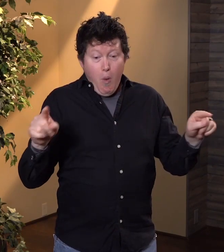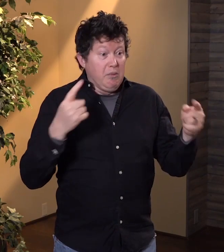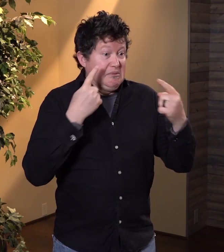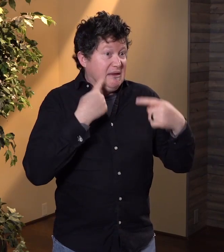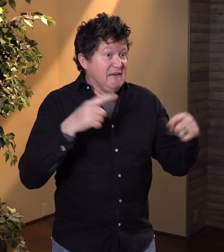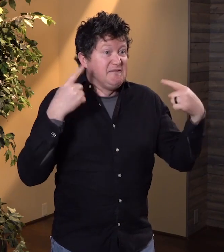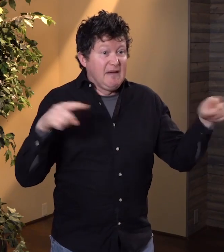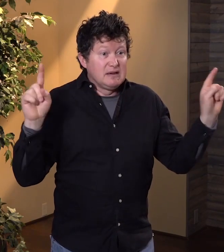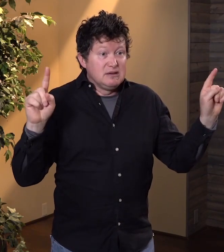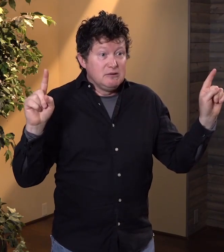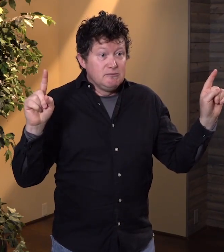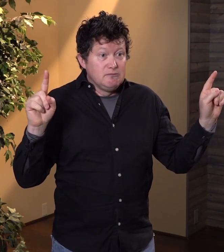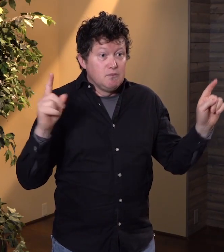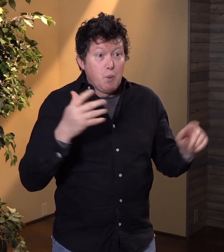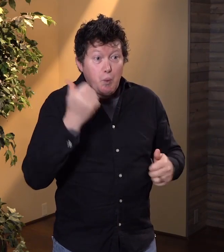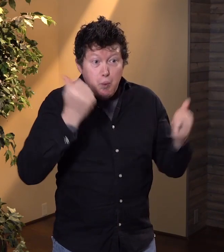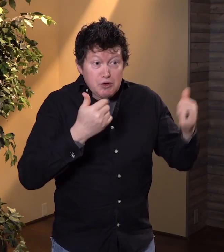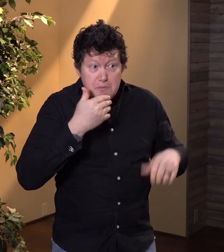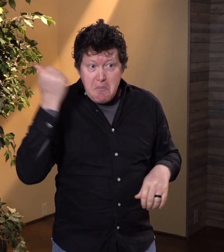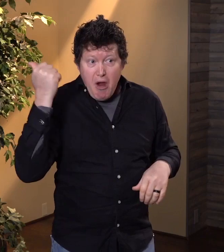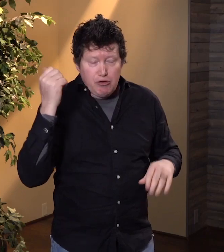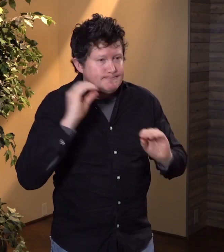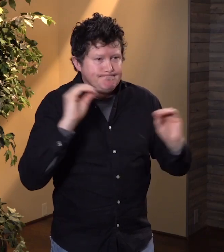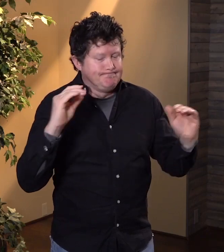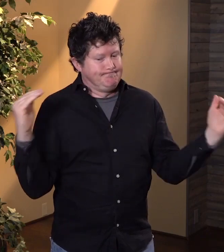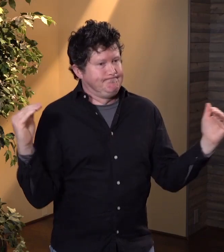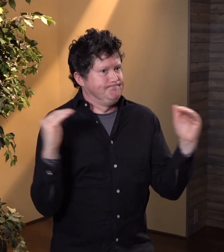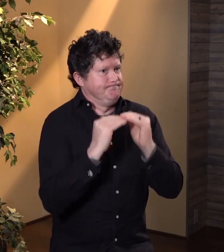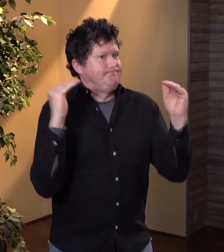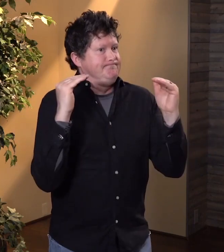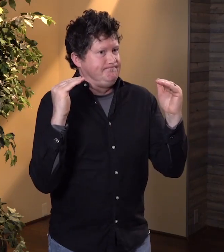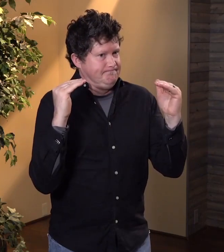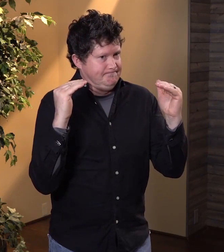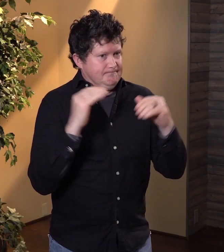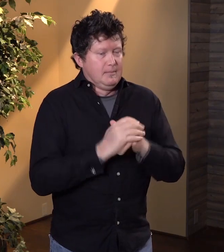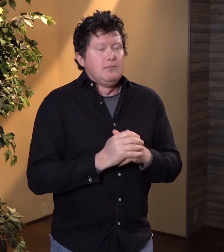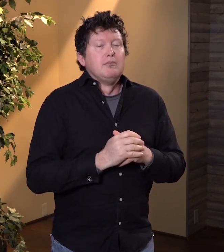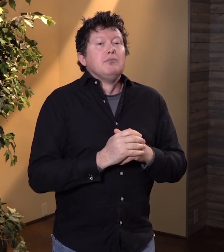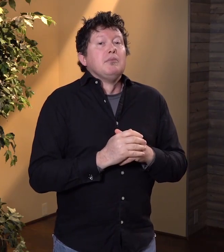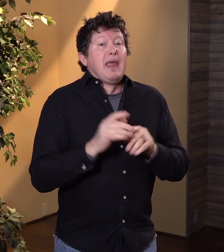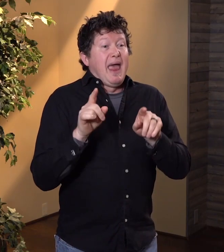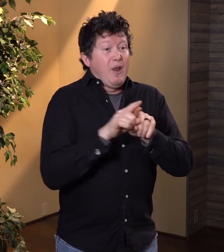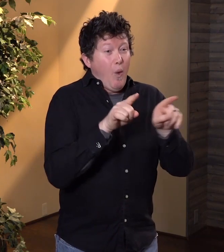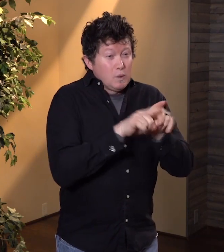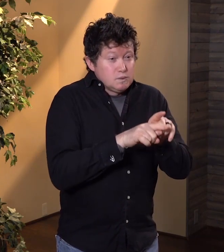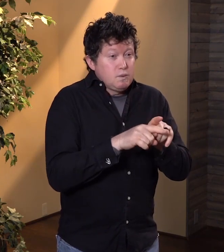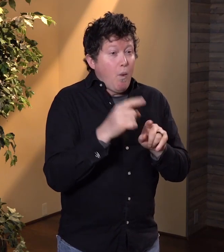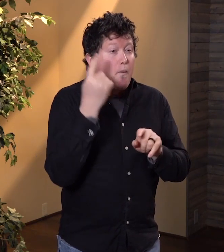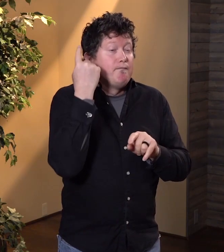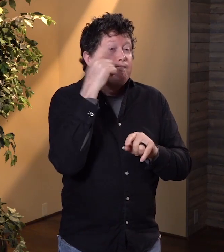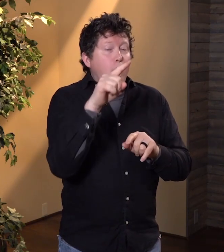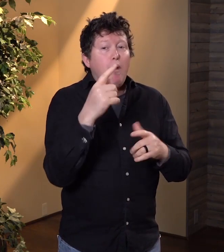having the same similar kind of side effects, temporary side effects such as